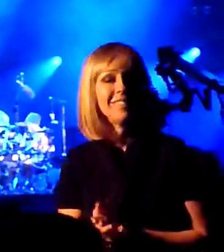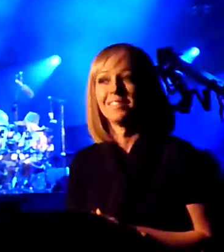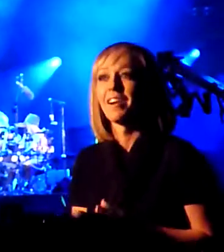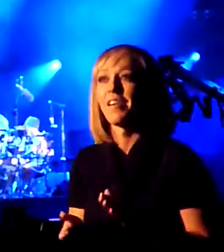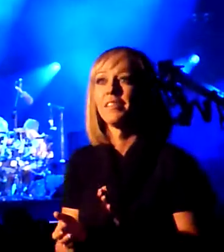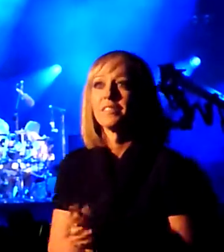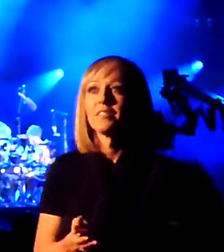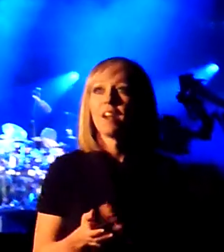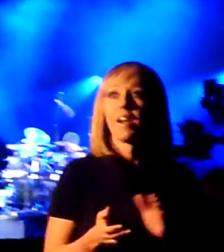Pain of the weasel for back